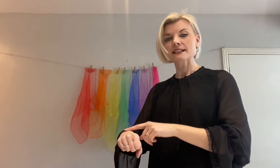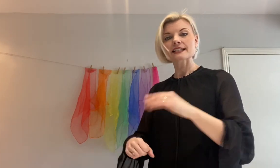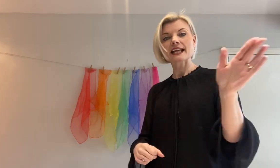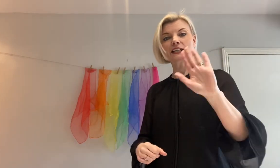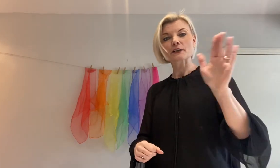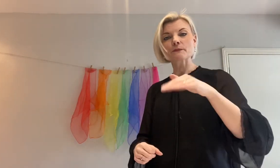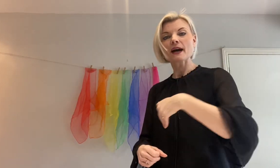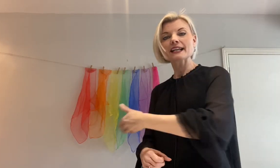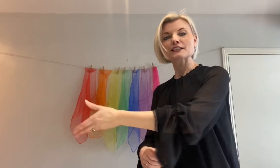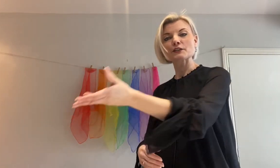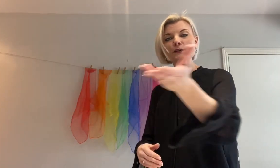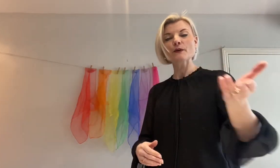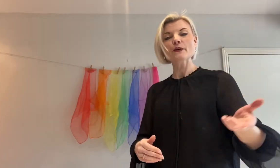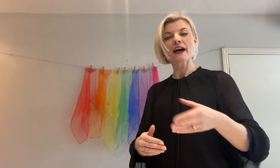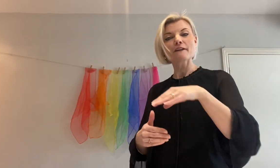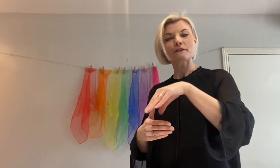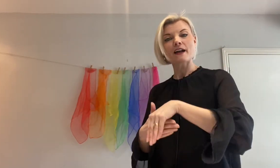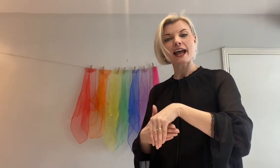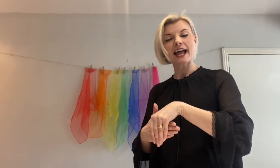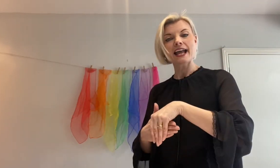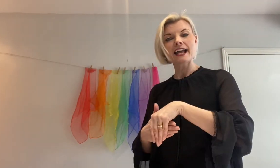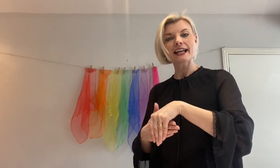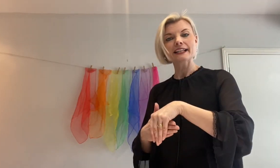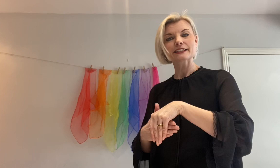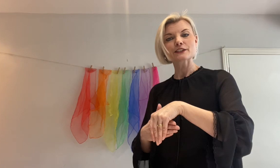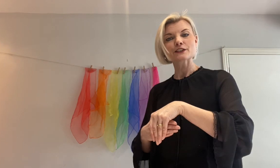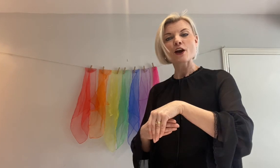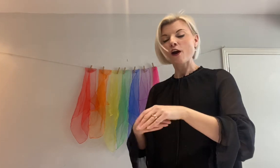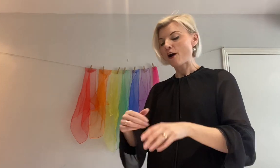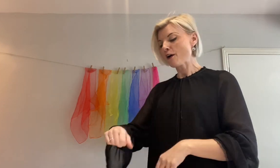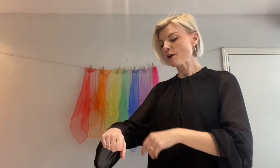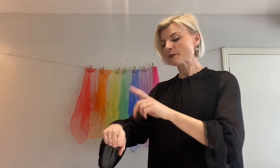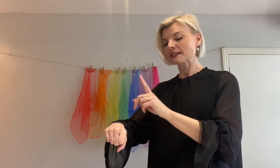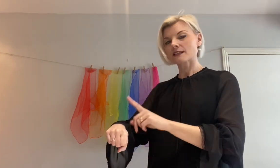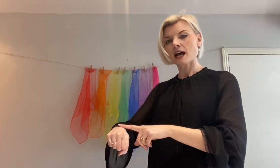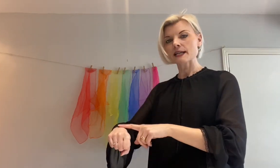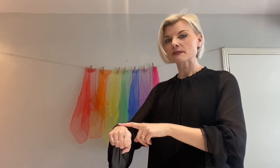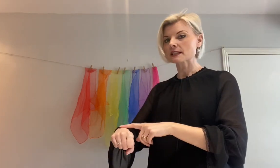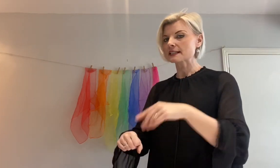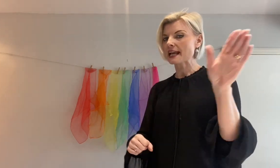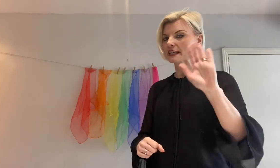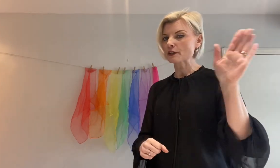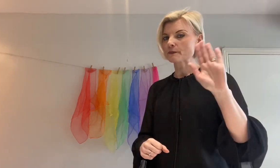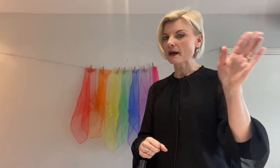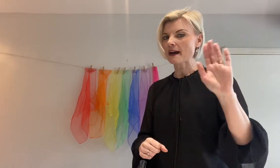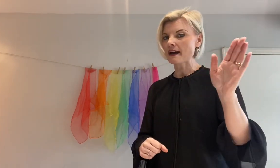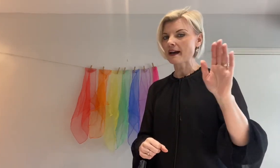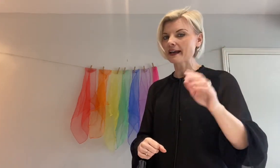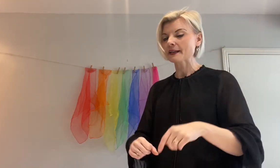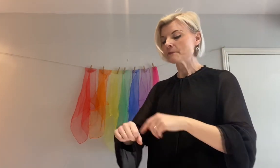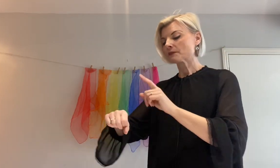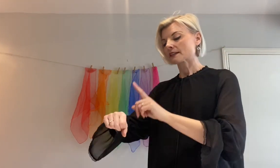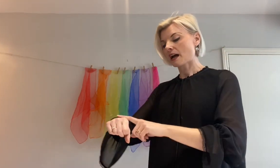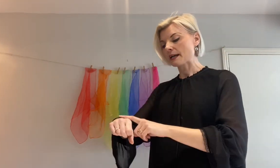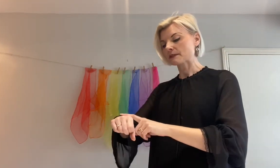say goodbye to all our friends. Oh, it's time to say goodbye. Time to